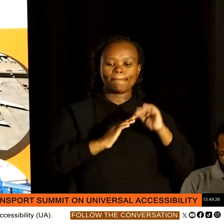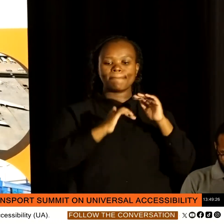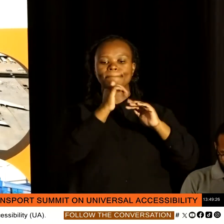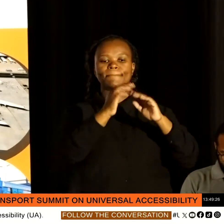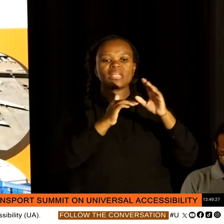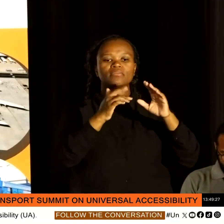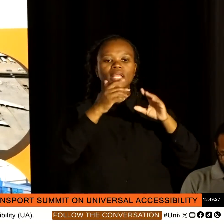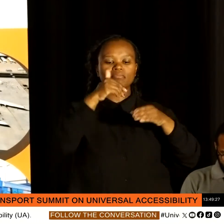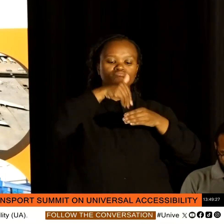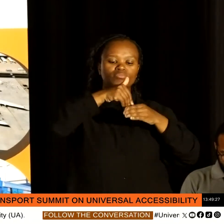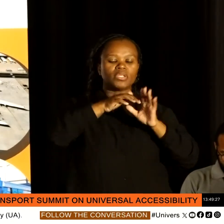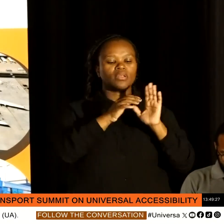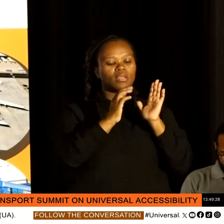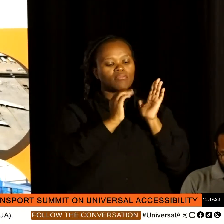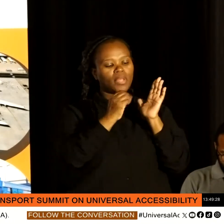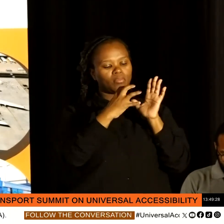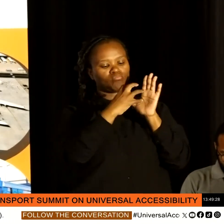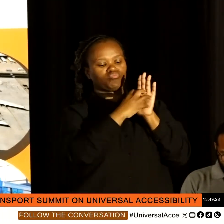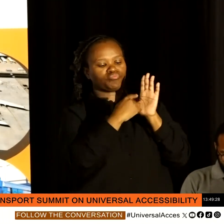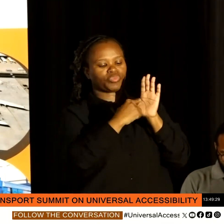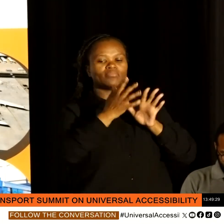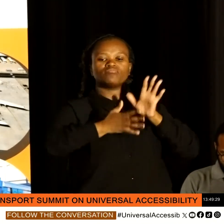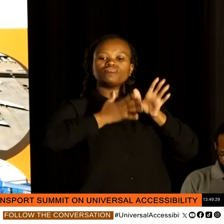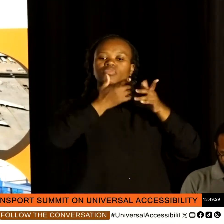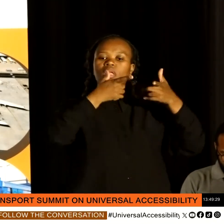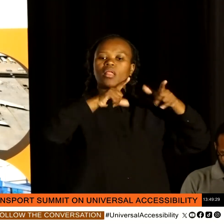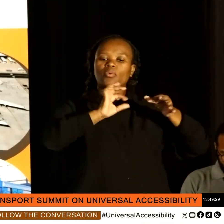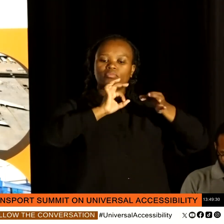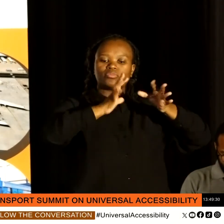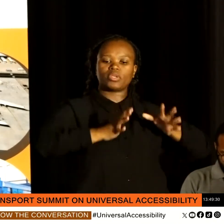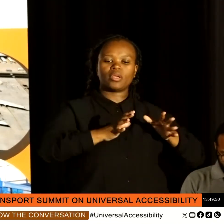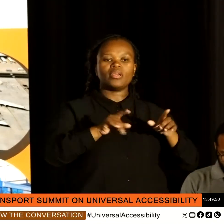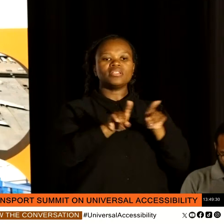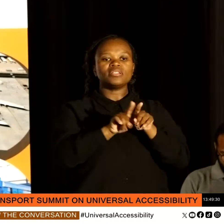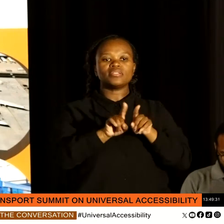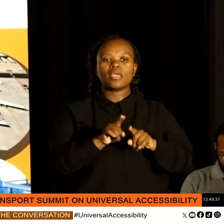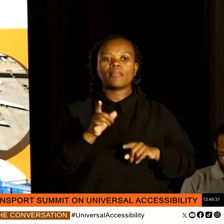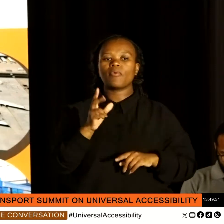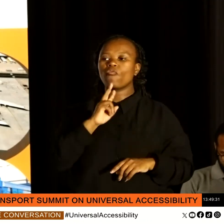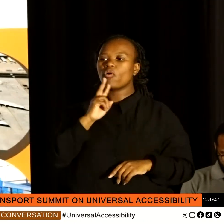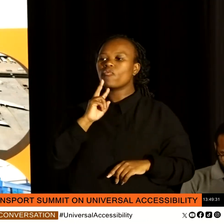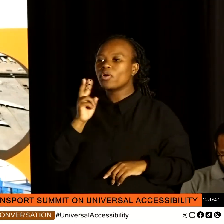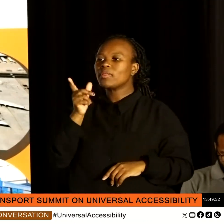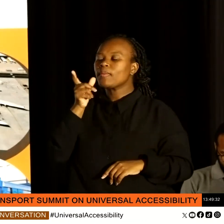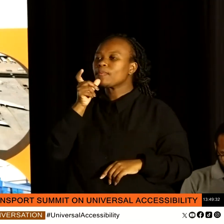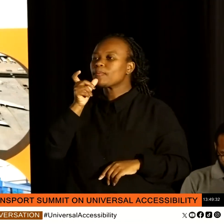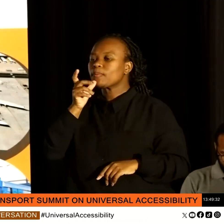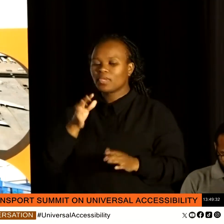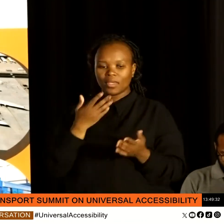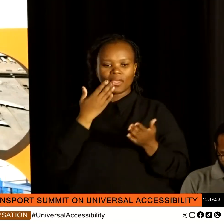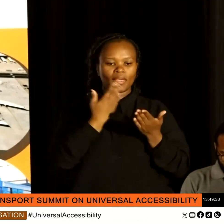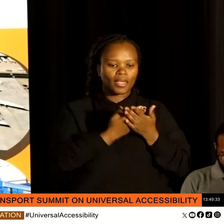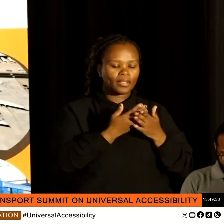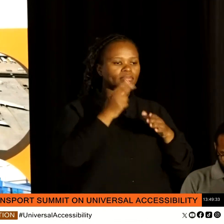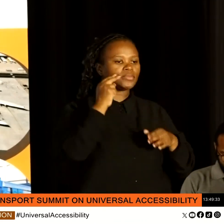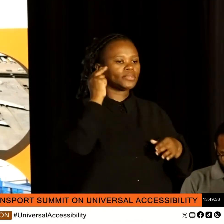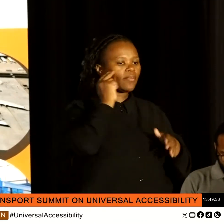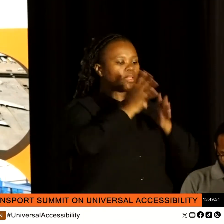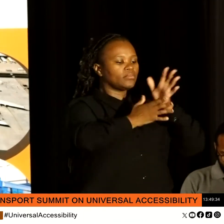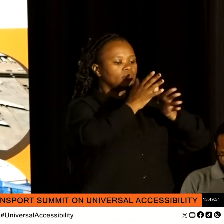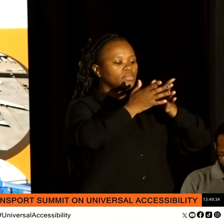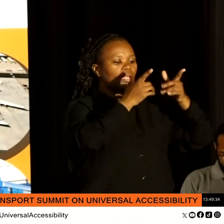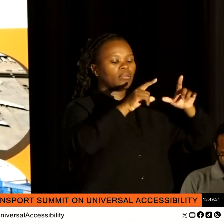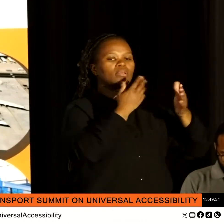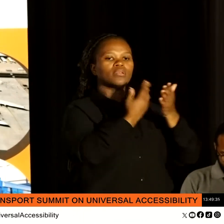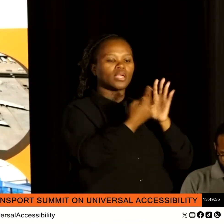sign language interpretation and audio-visual announcements to enhance communication and accessibility for all. The president did